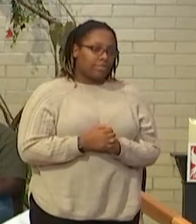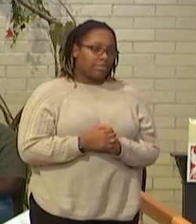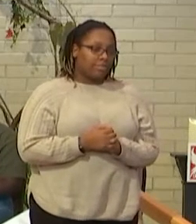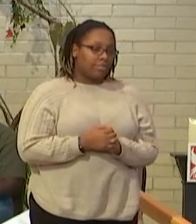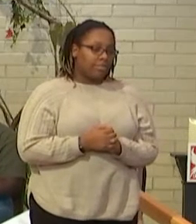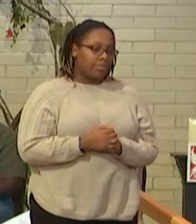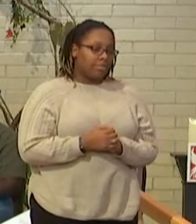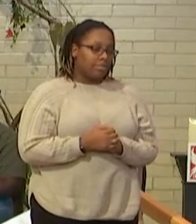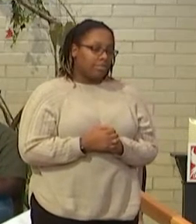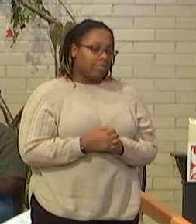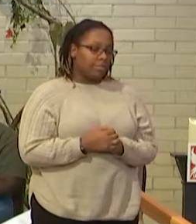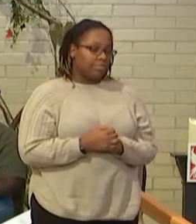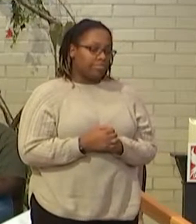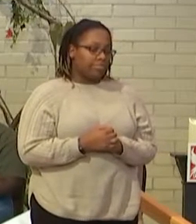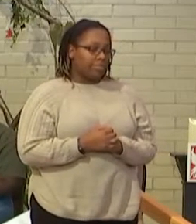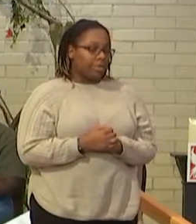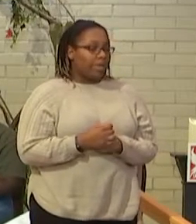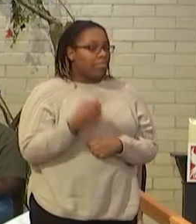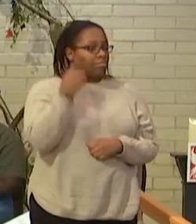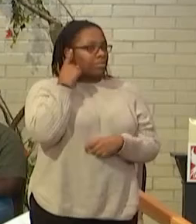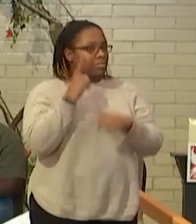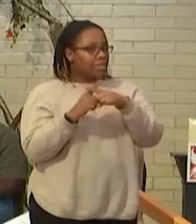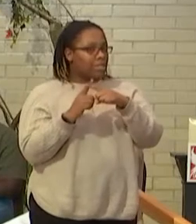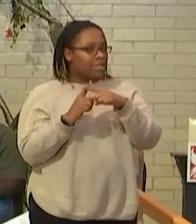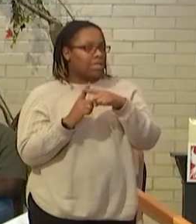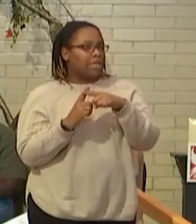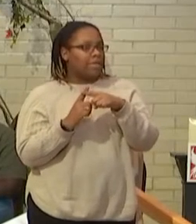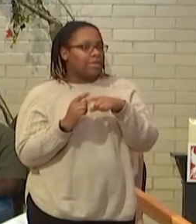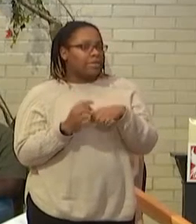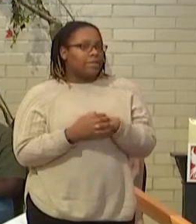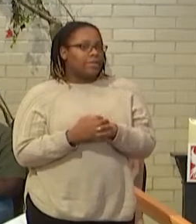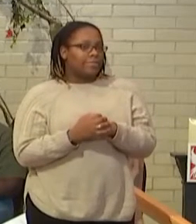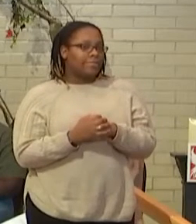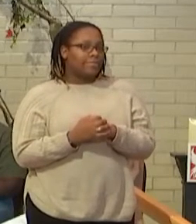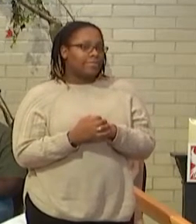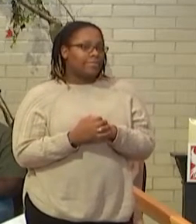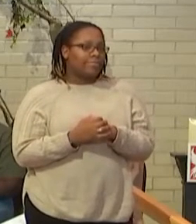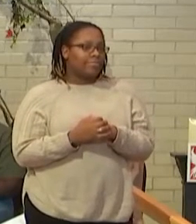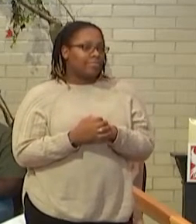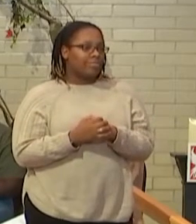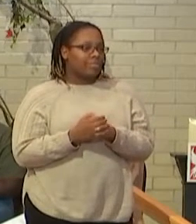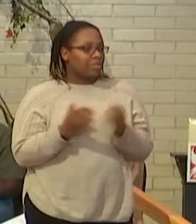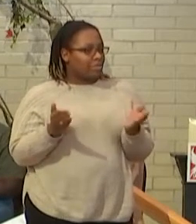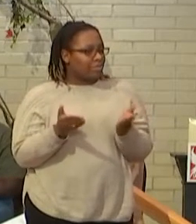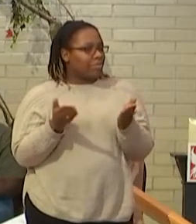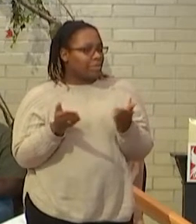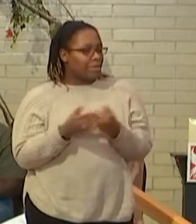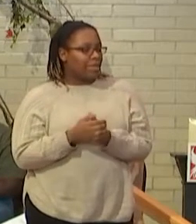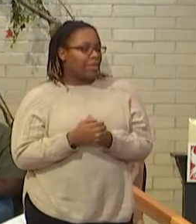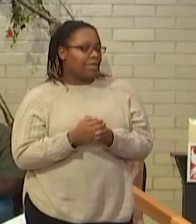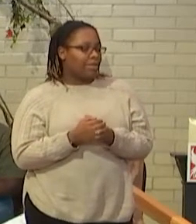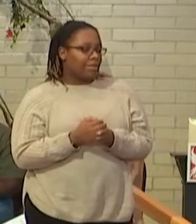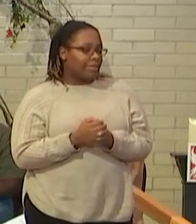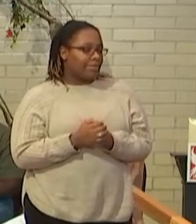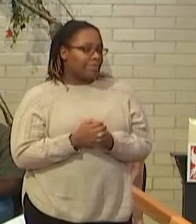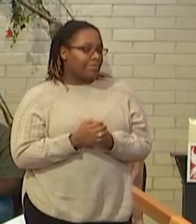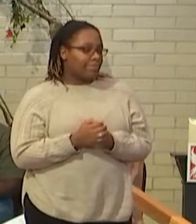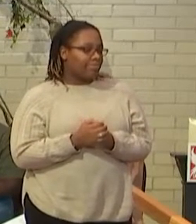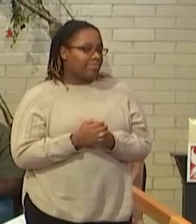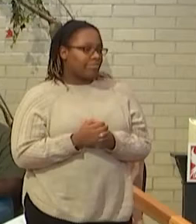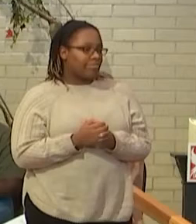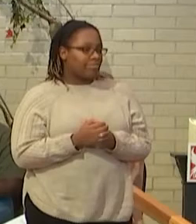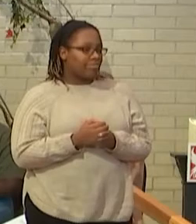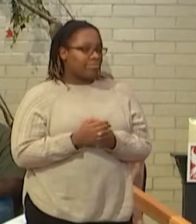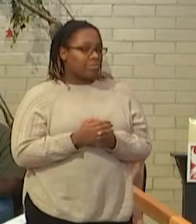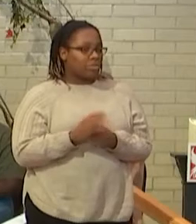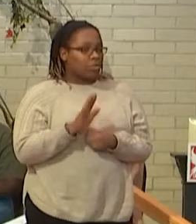I think a positive of having a learning disability is it's kind of motivating, right? So obviously your journey